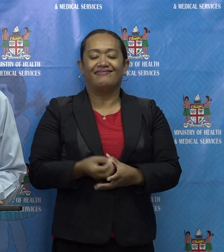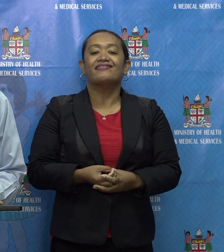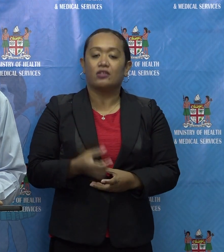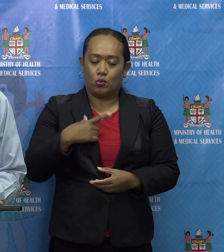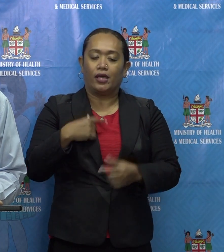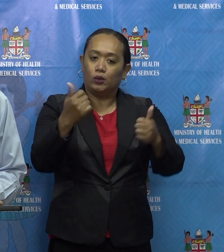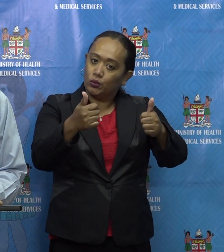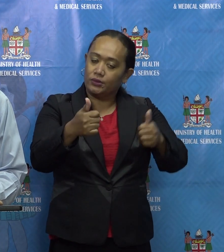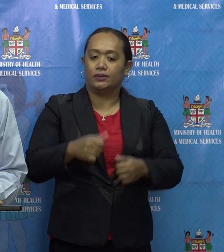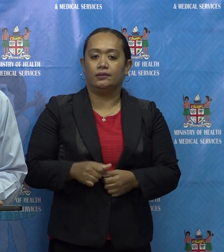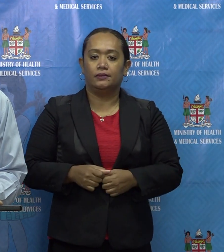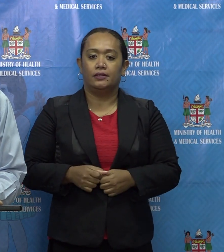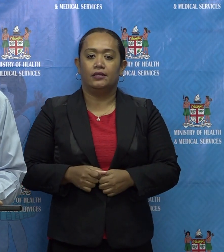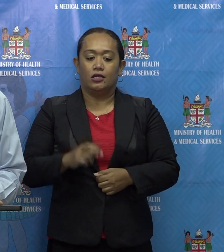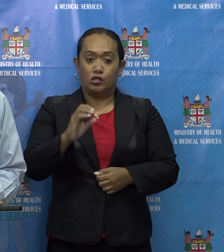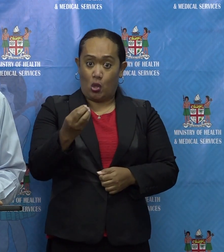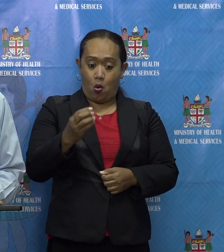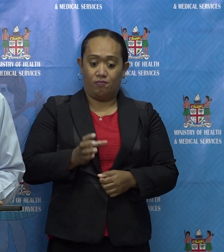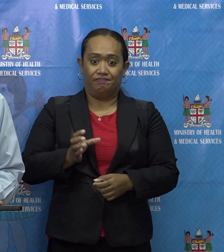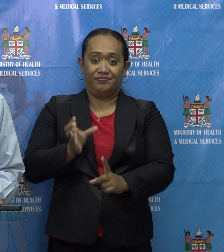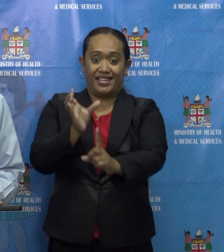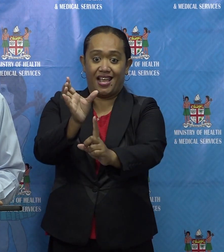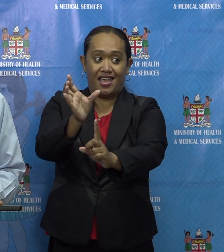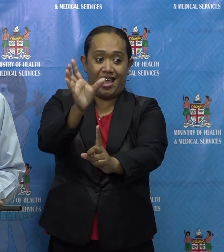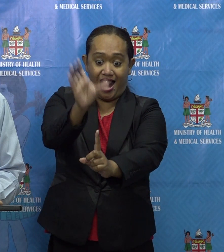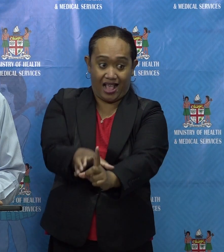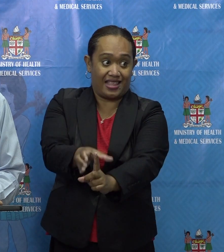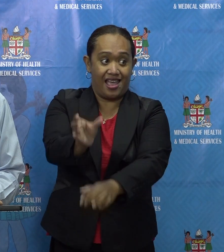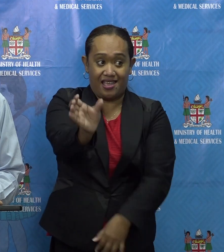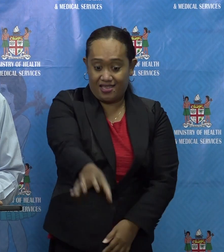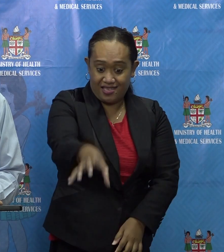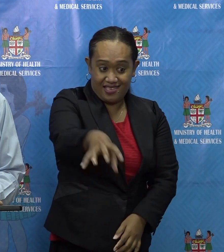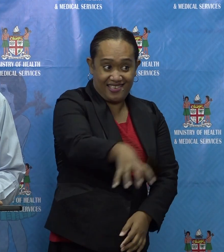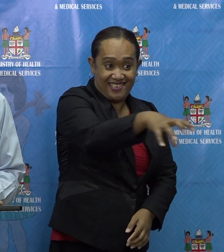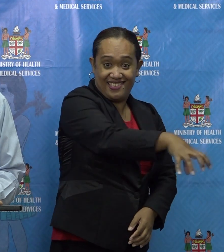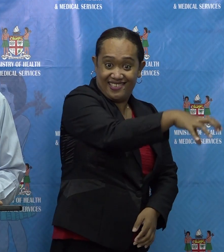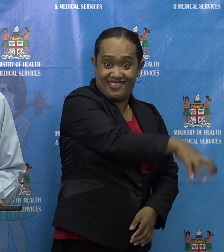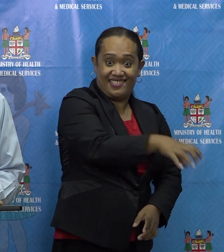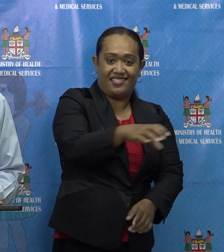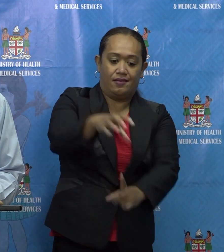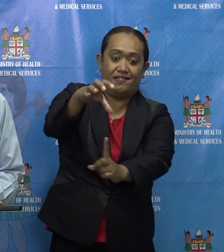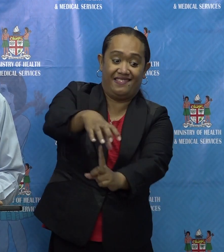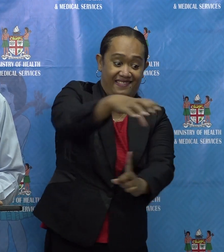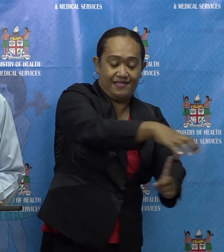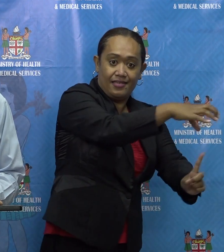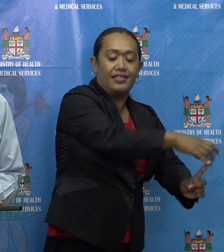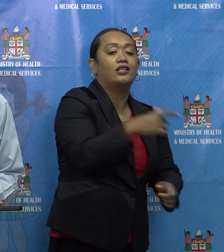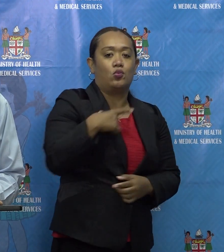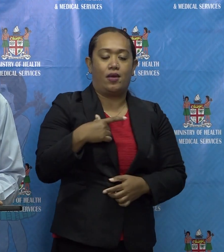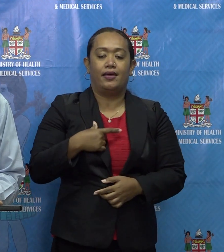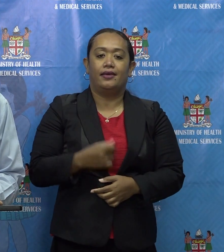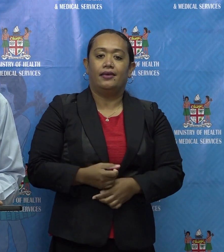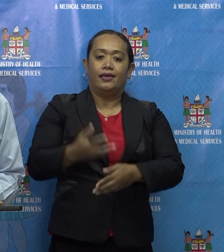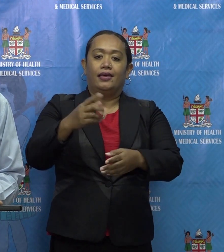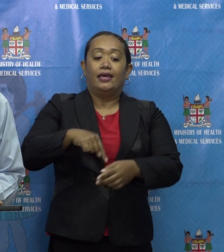In response to these clusters, our mobile screening teams will be targeting Makoi, Kinoya, Saru, and Rewanga areas for the next several